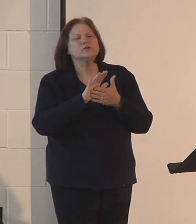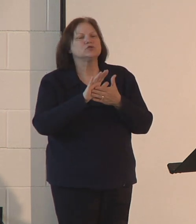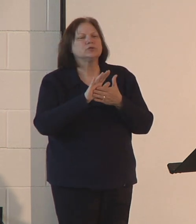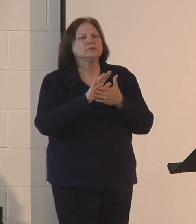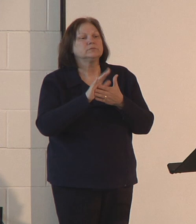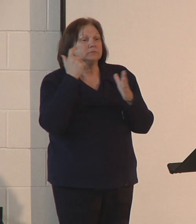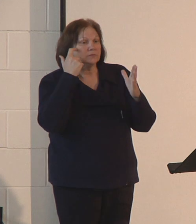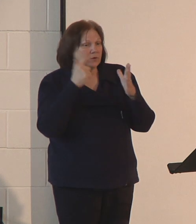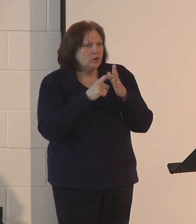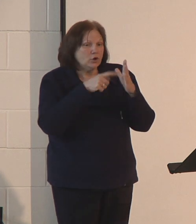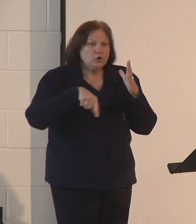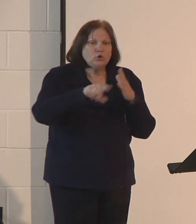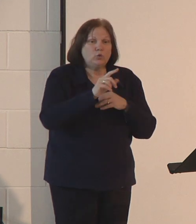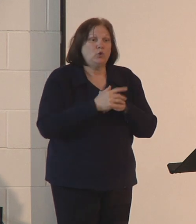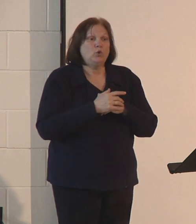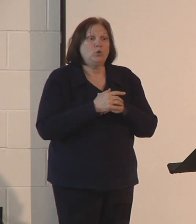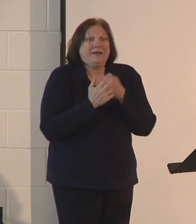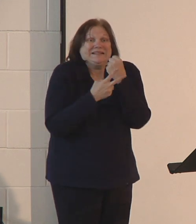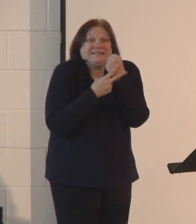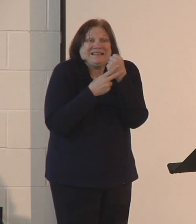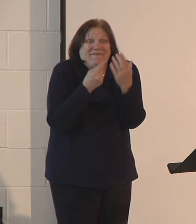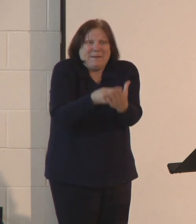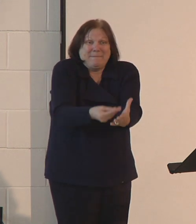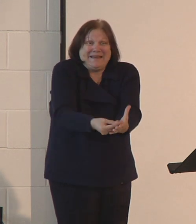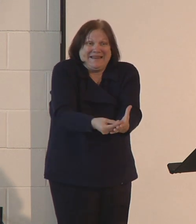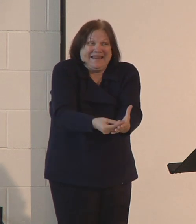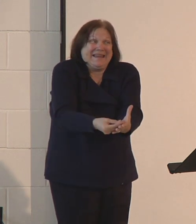you who will be saving money.